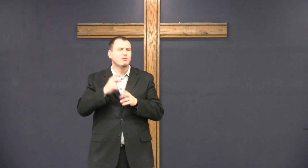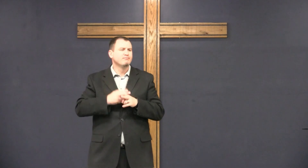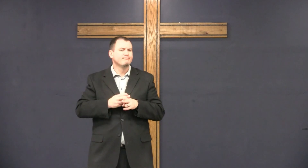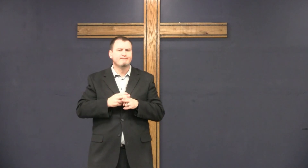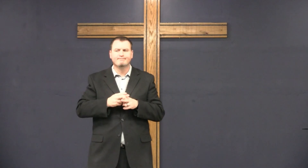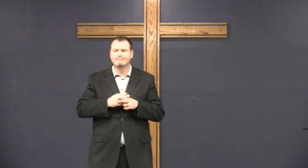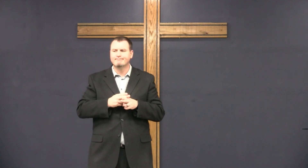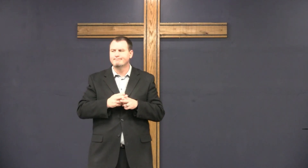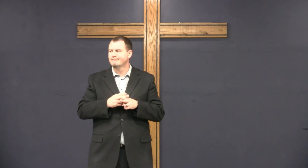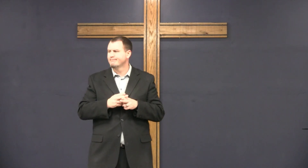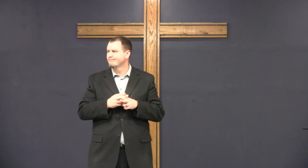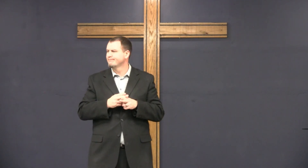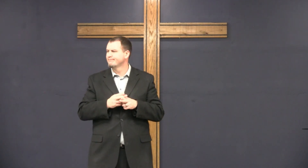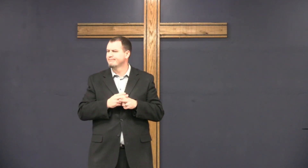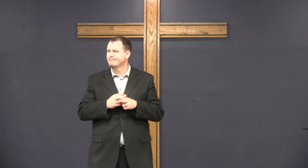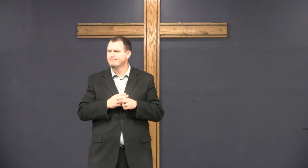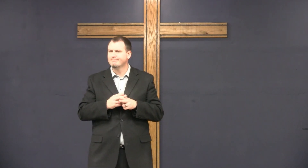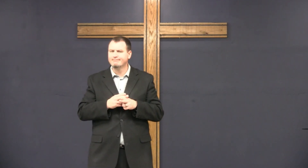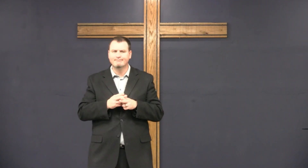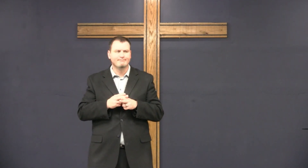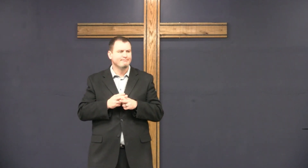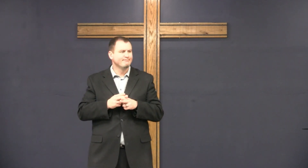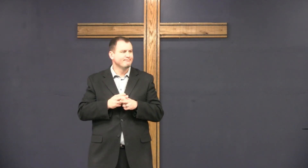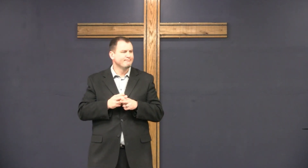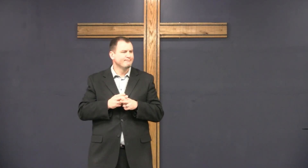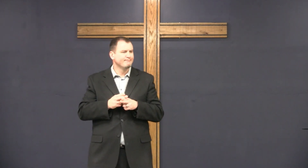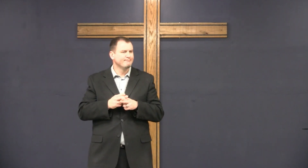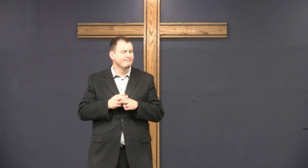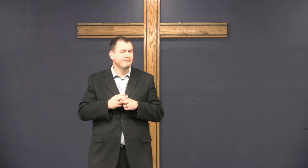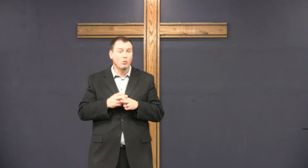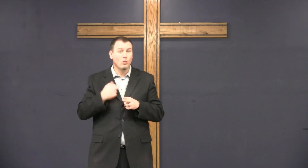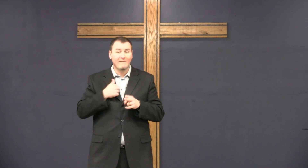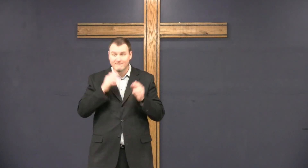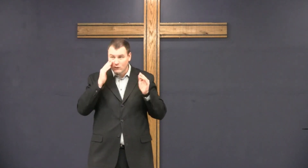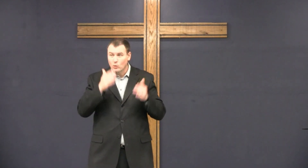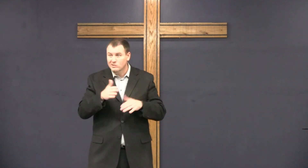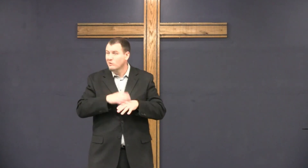our prayer requests are for